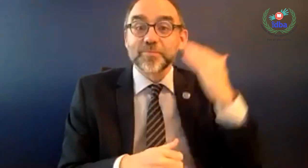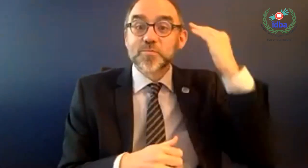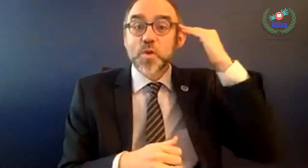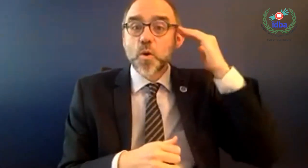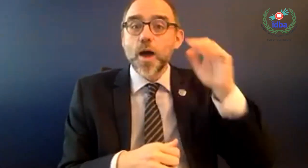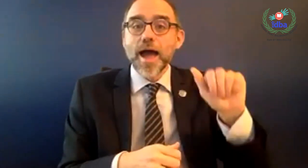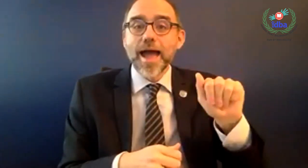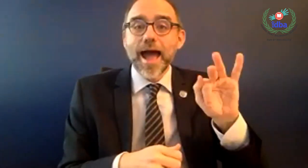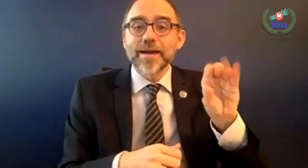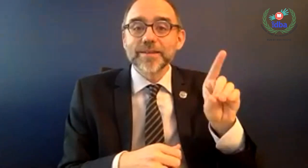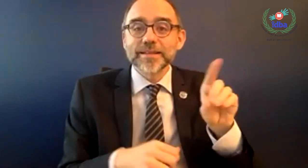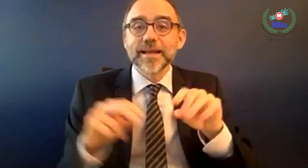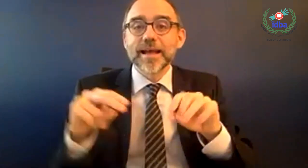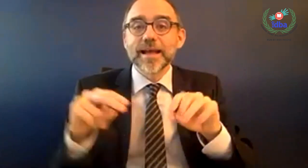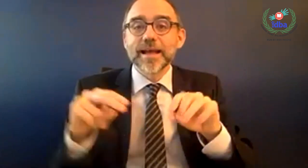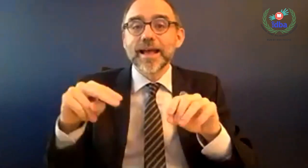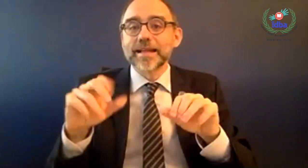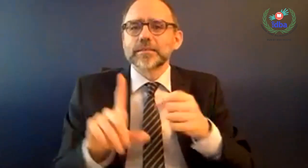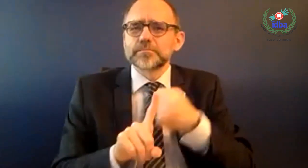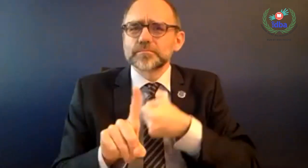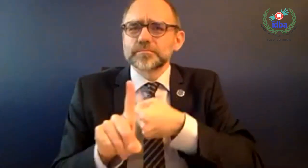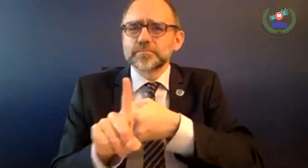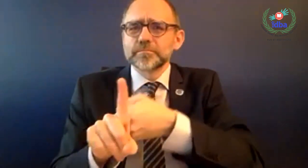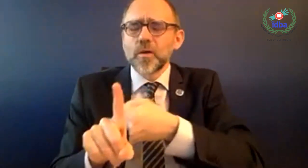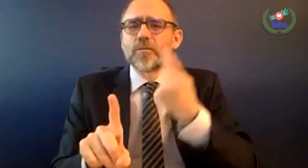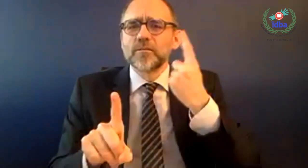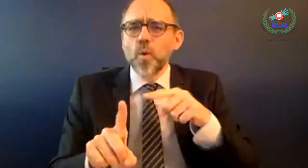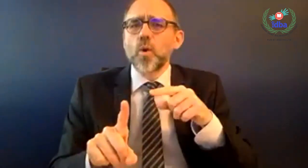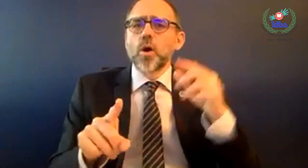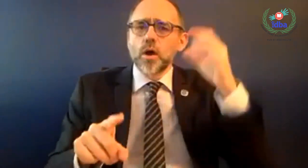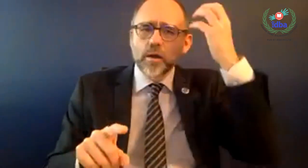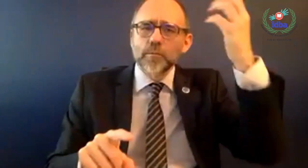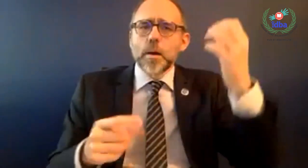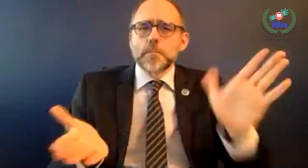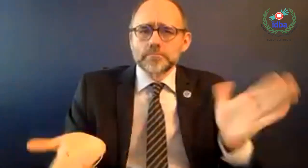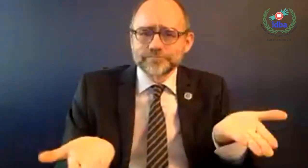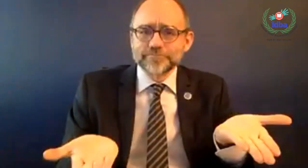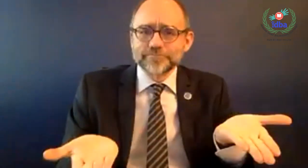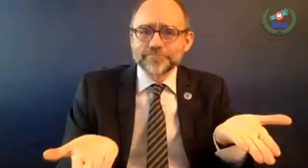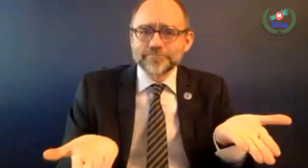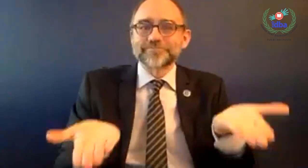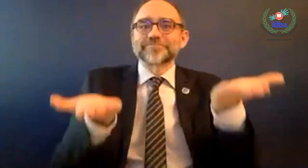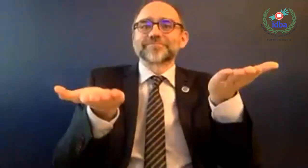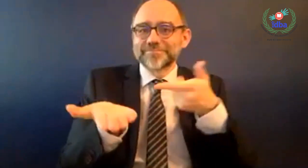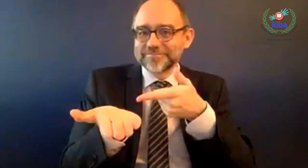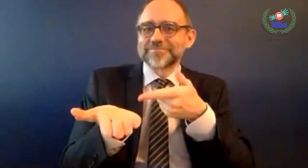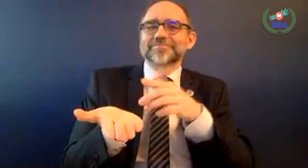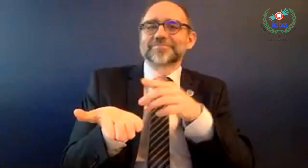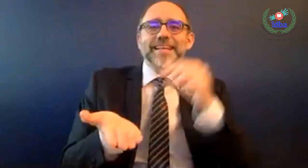will then grow more and more once it is recognized by the government. So All India Federation of the Deaf and National Association of the Deaf in India